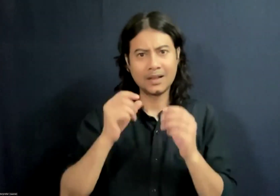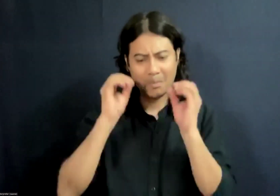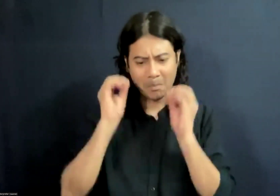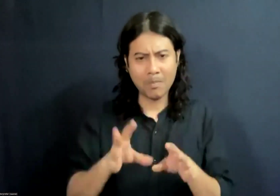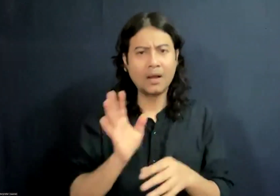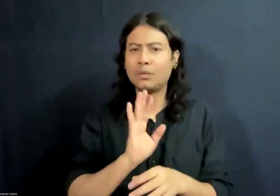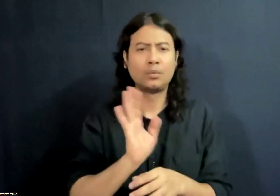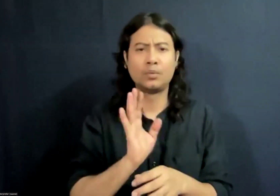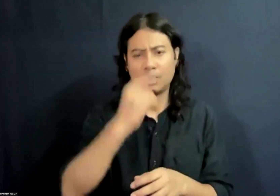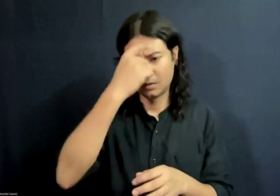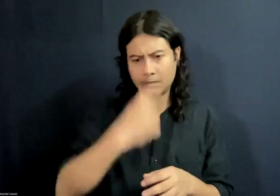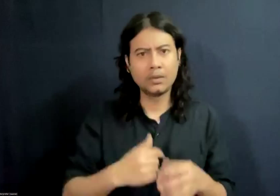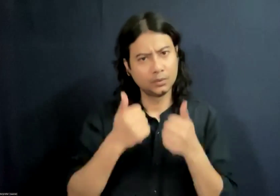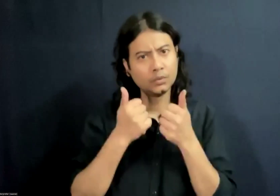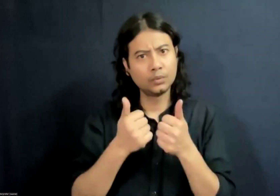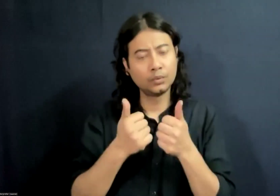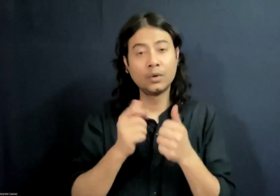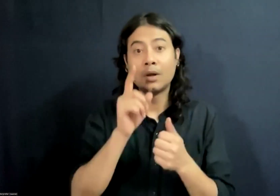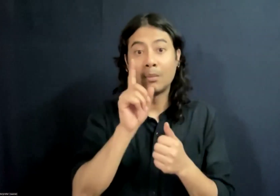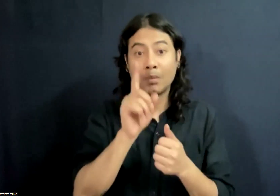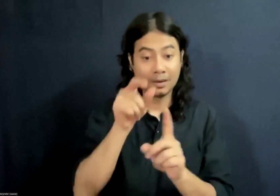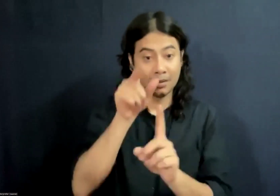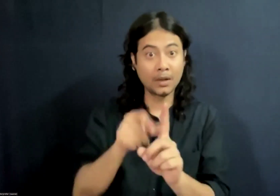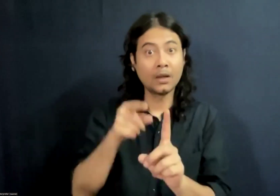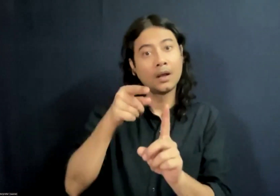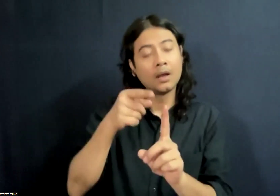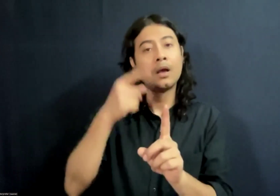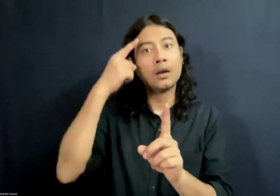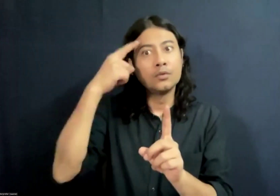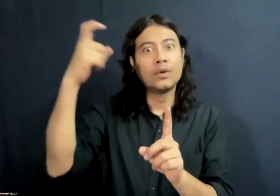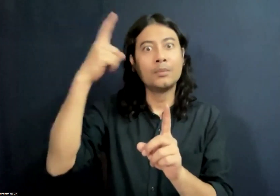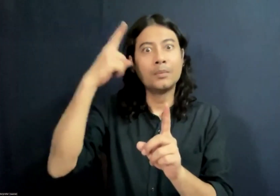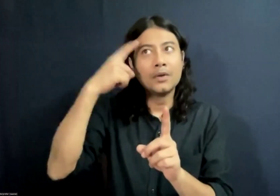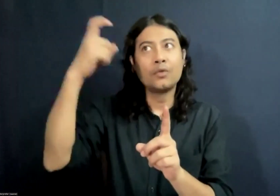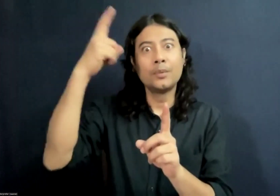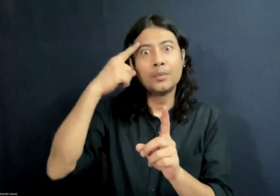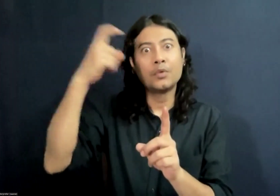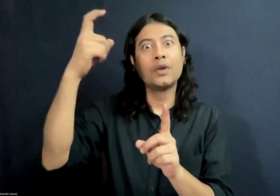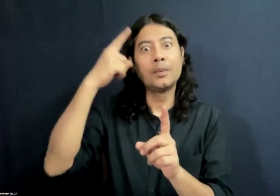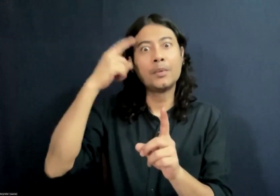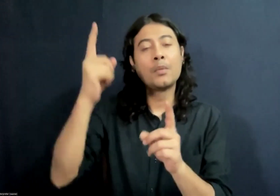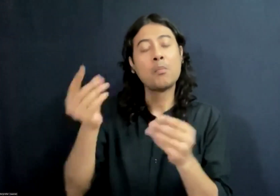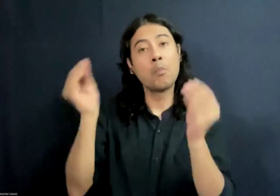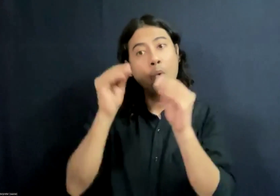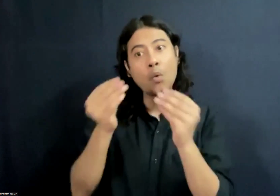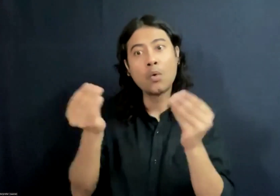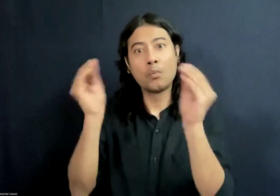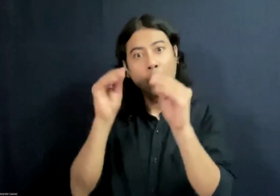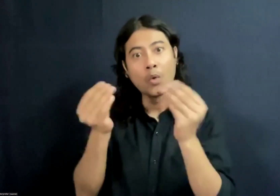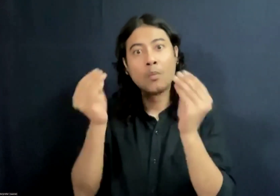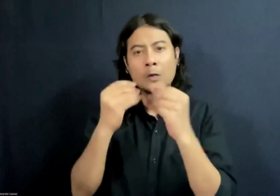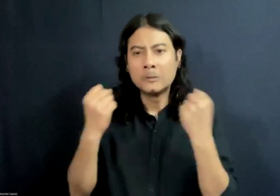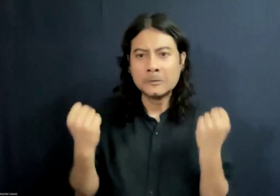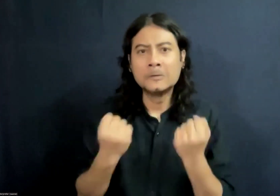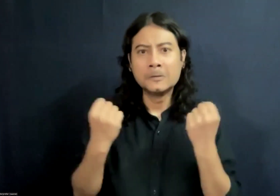very uh, ambitious. Whatever he does in life, there is a lot of passion. He's always thinking about how to make